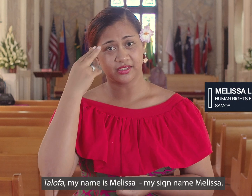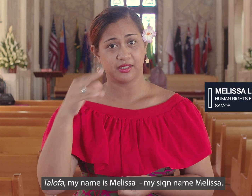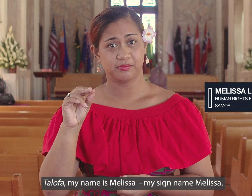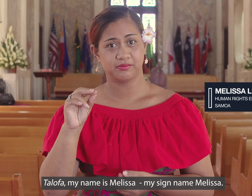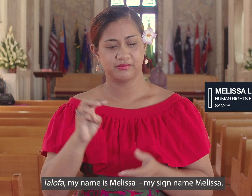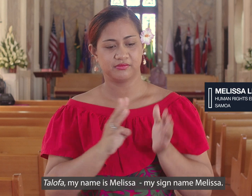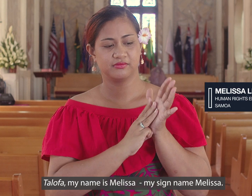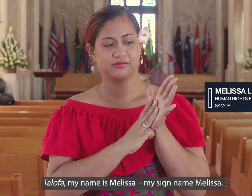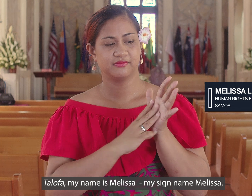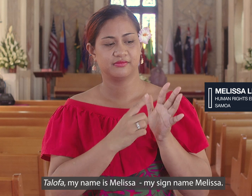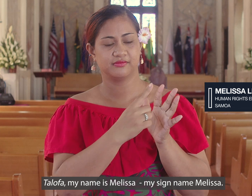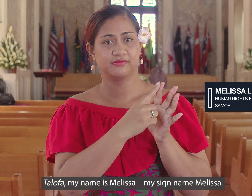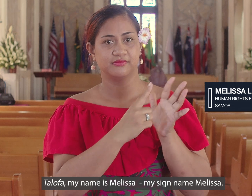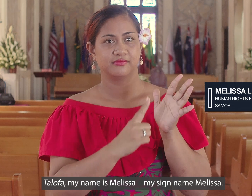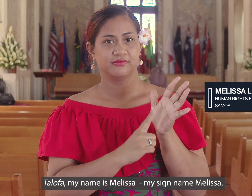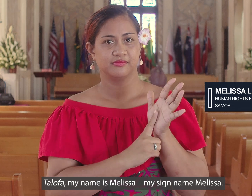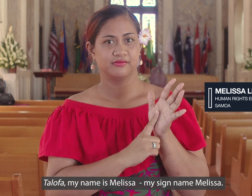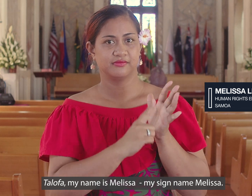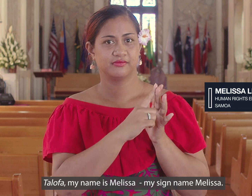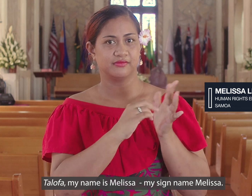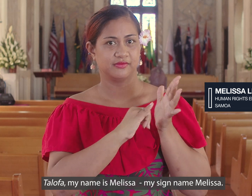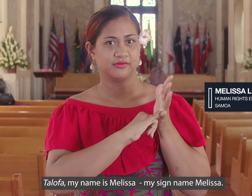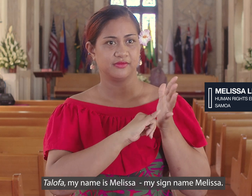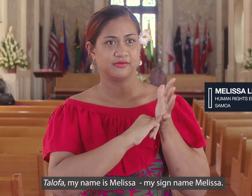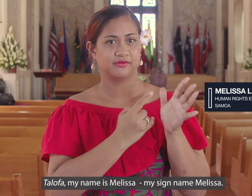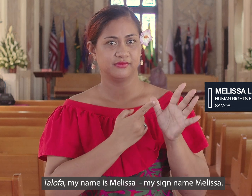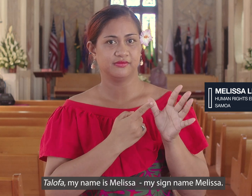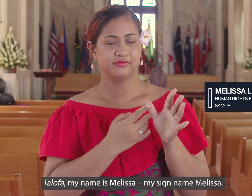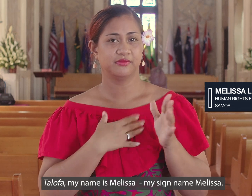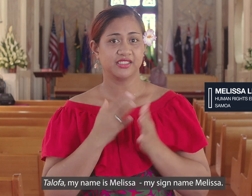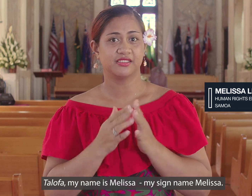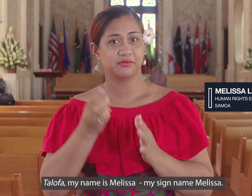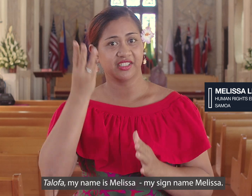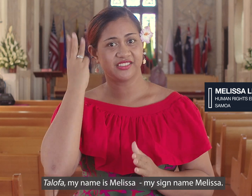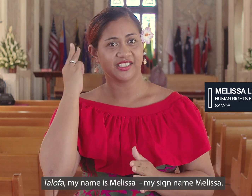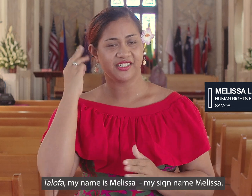Talofa, my name is Melissa. My sign name, Melissa.